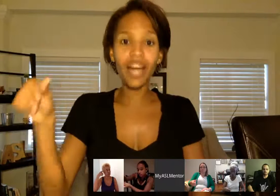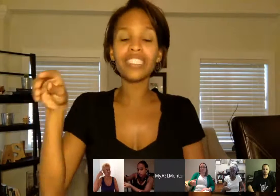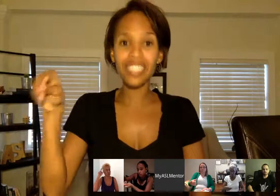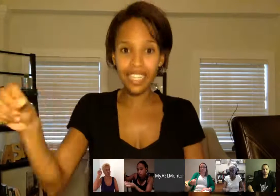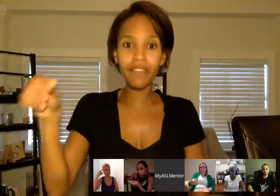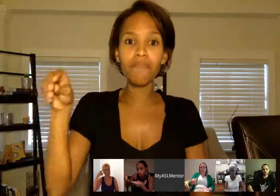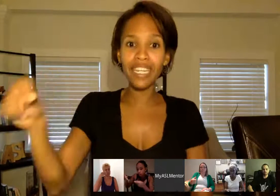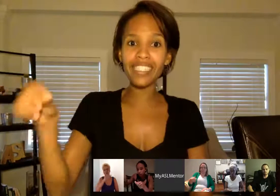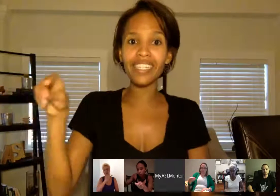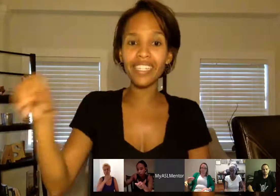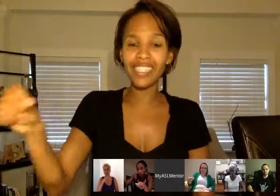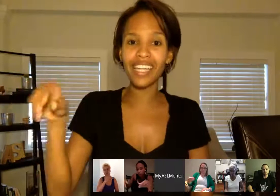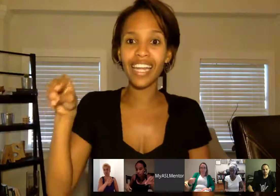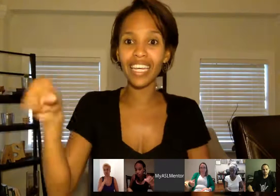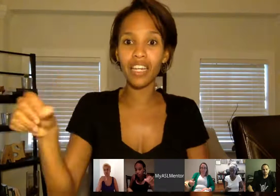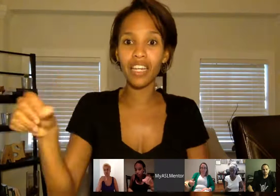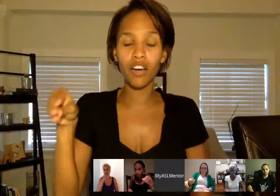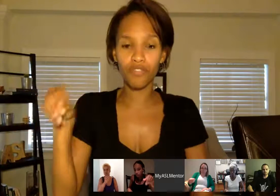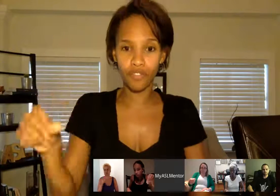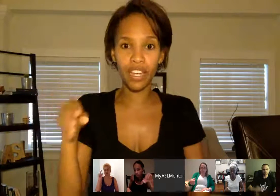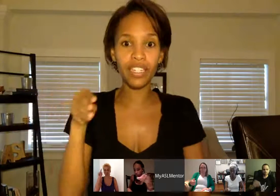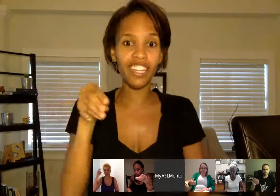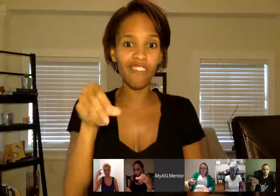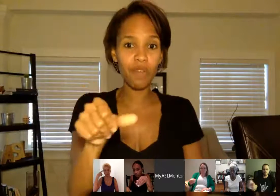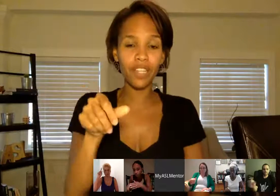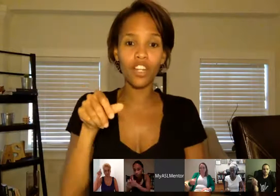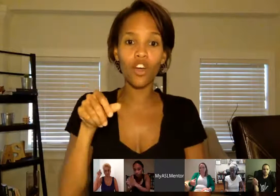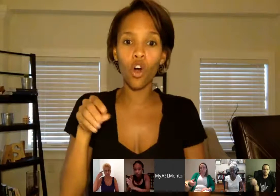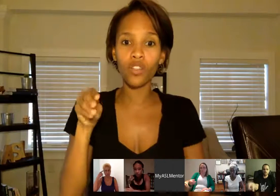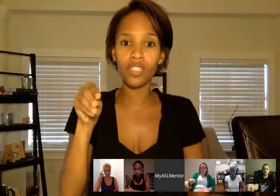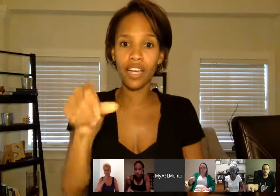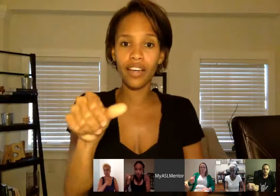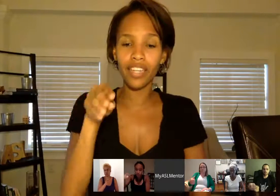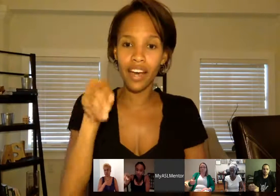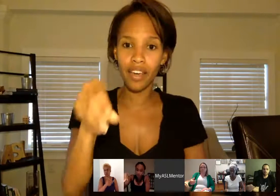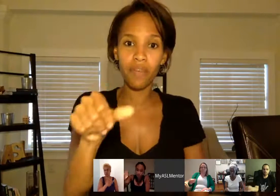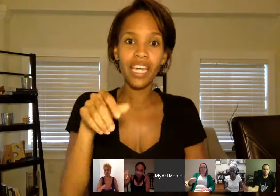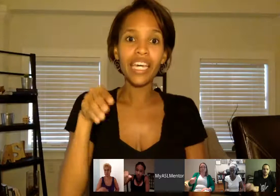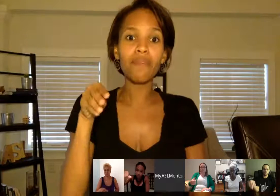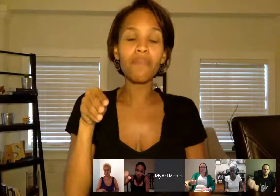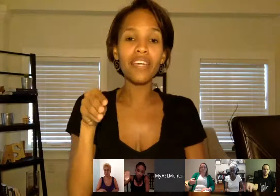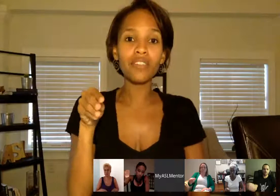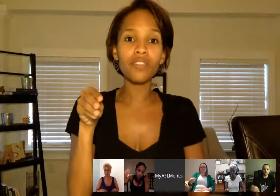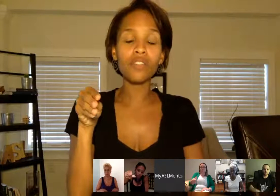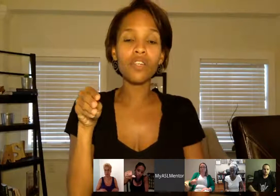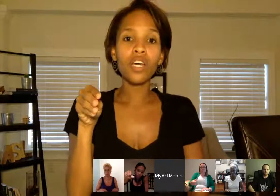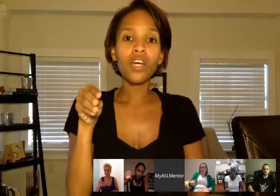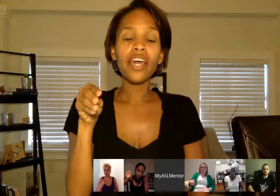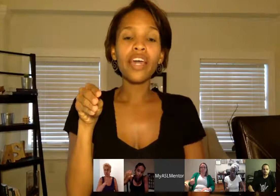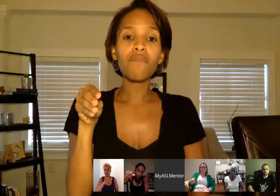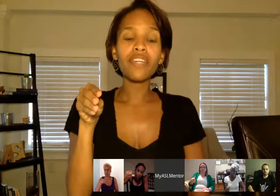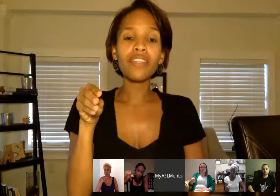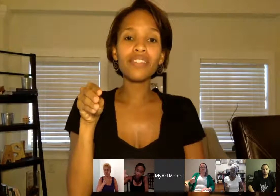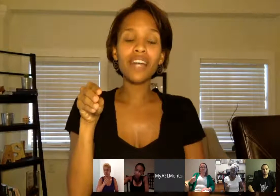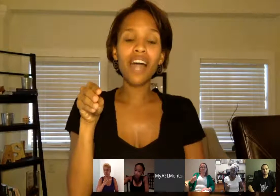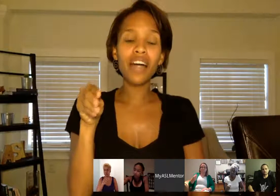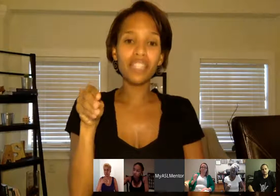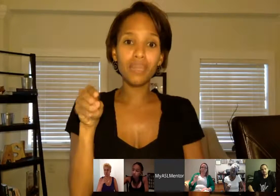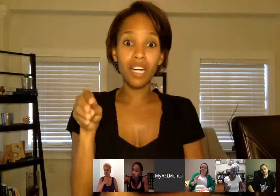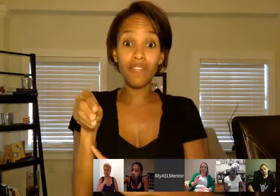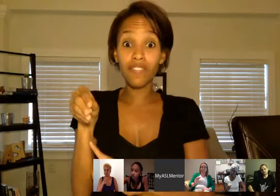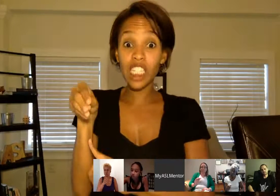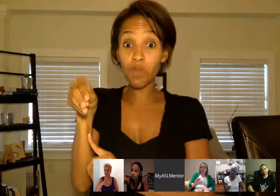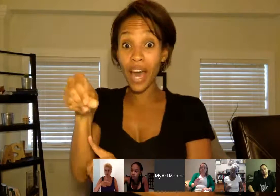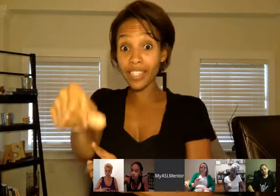do not see mentees signing enough, and deaf people sign it all the time. It means the